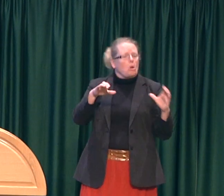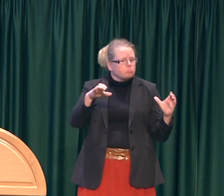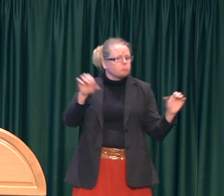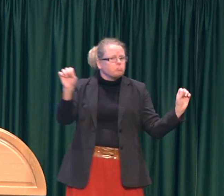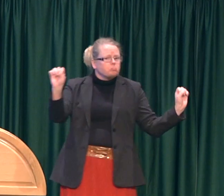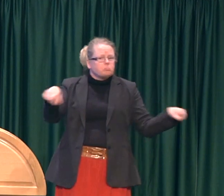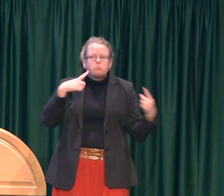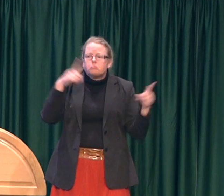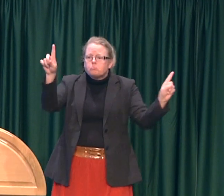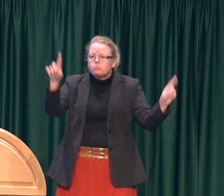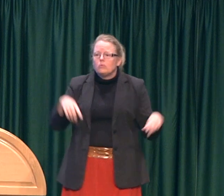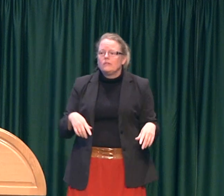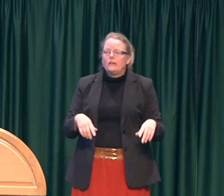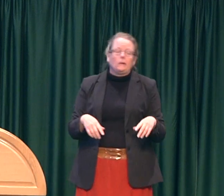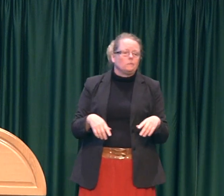If it's short communication, I think this is effective.